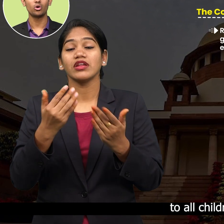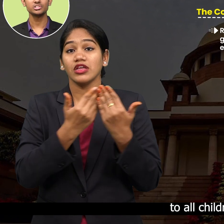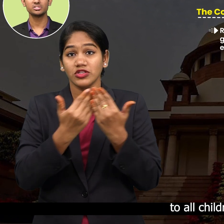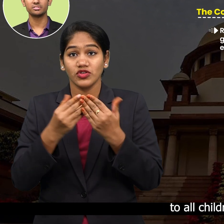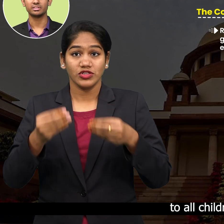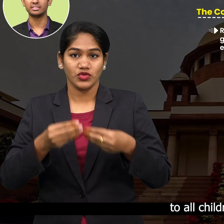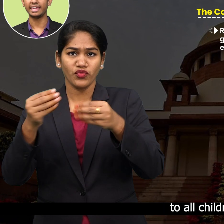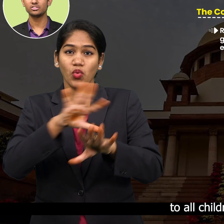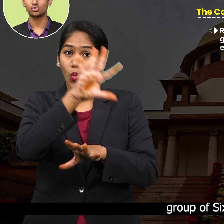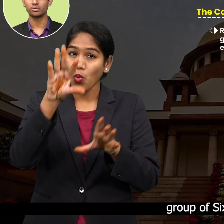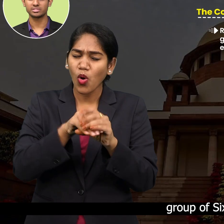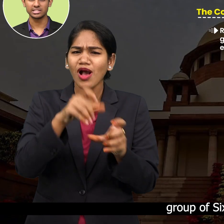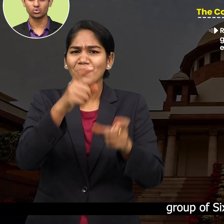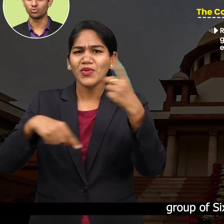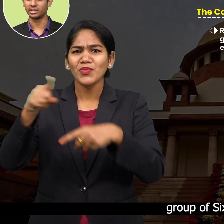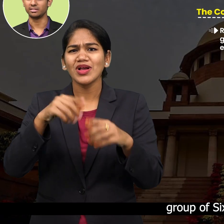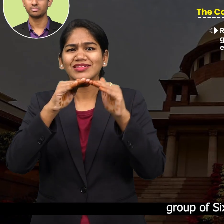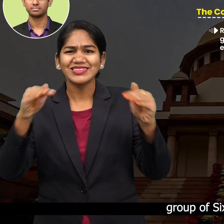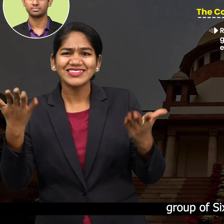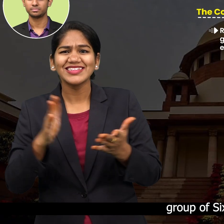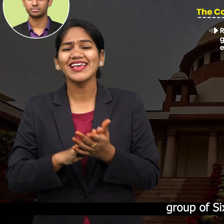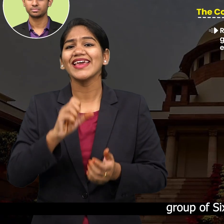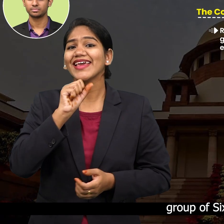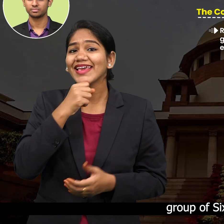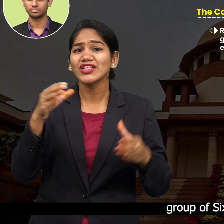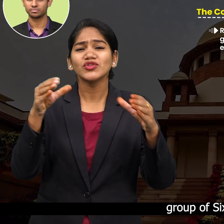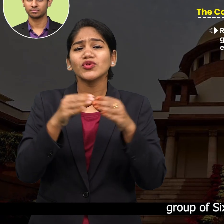to all children in the age group of 6 to 14.